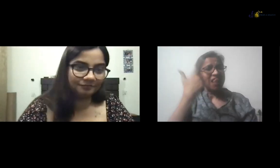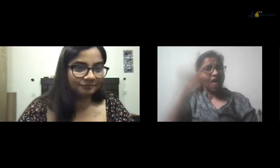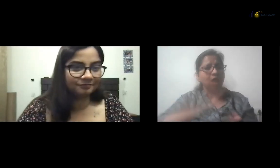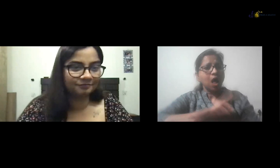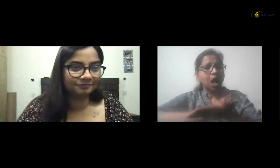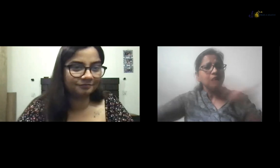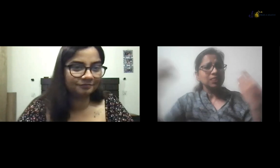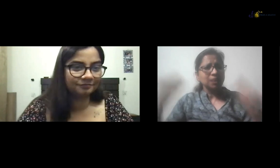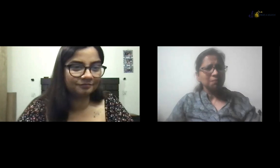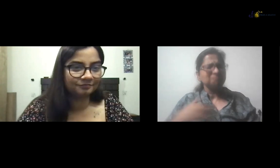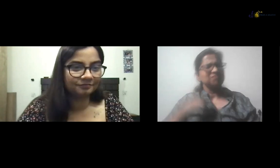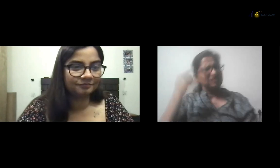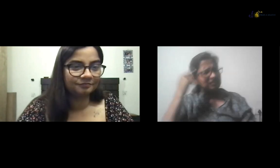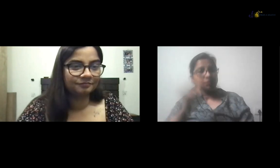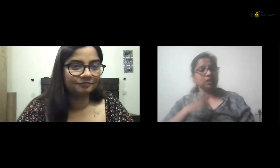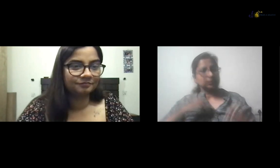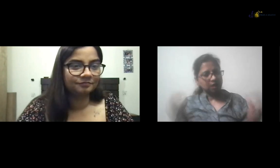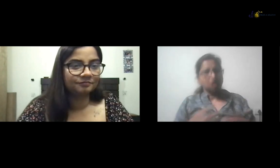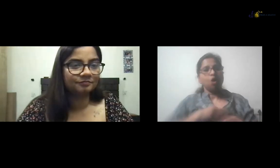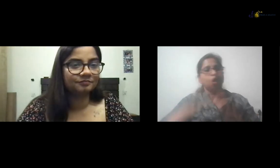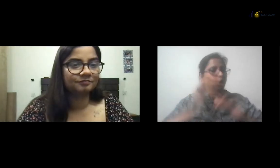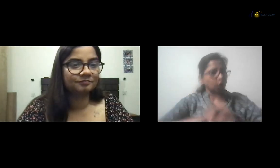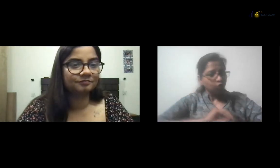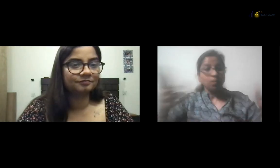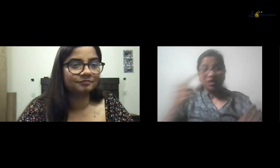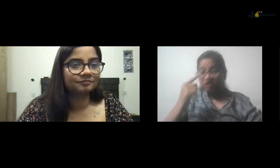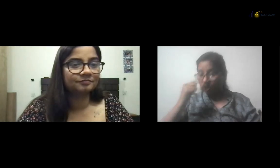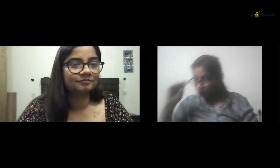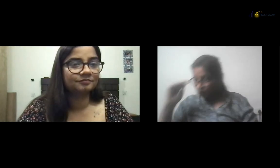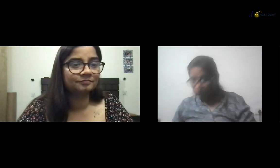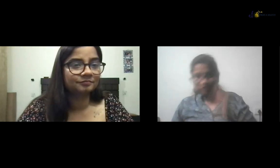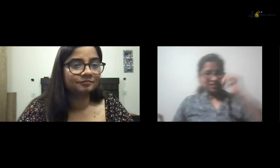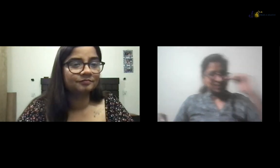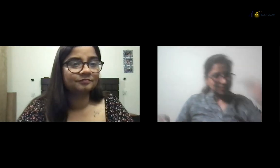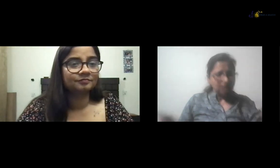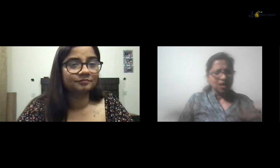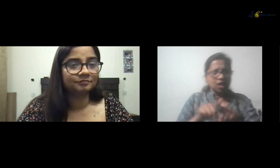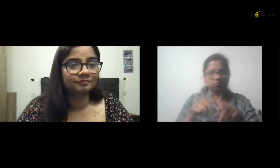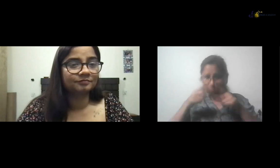time to give the judgment. But but maybe they